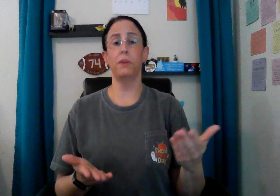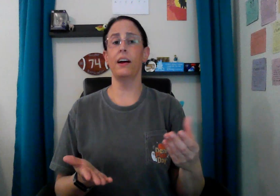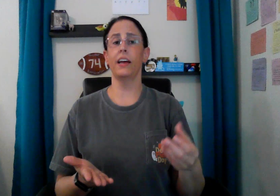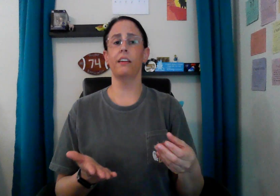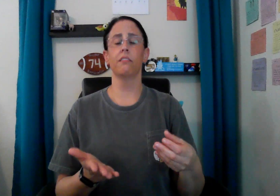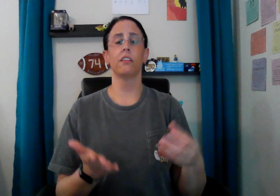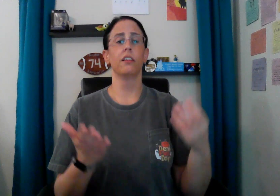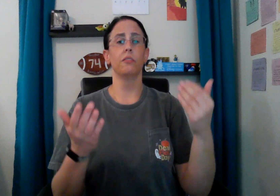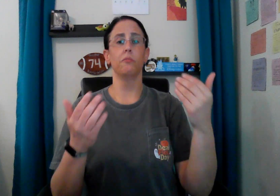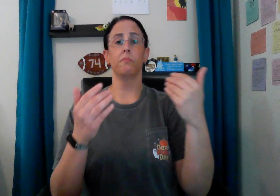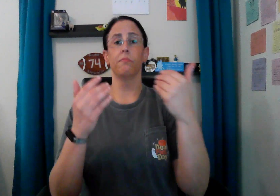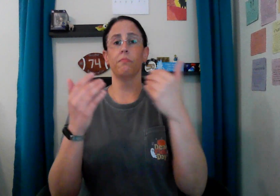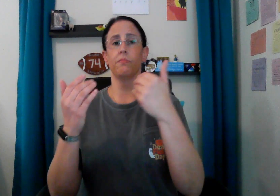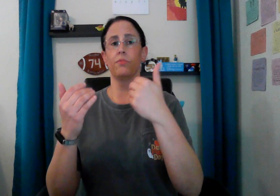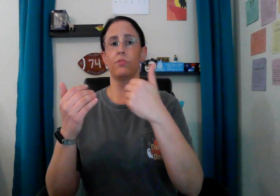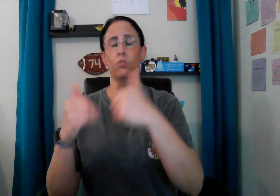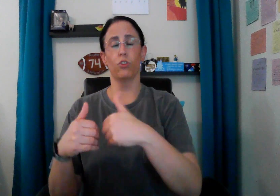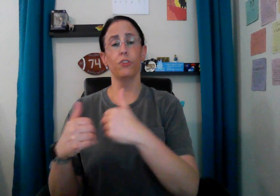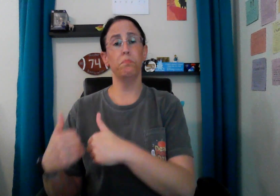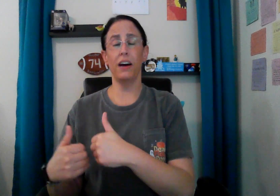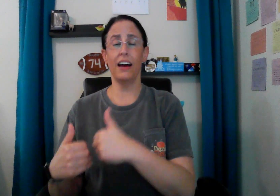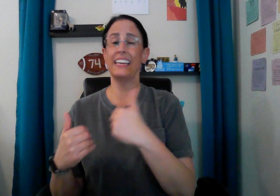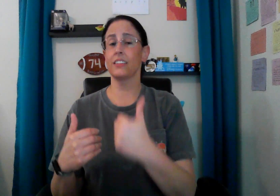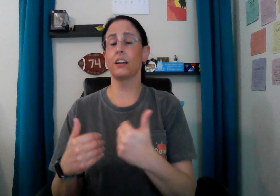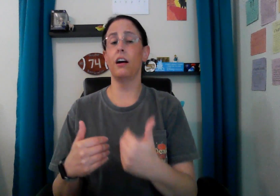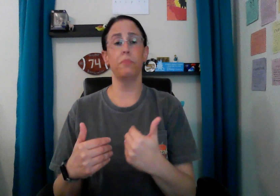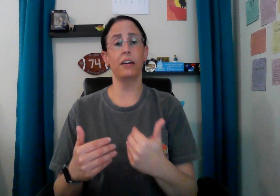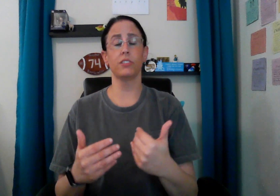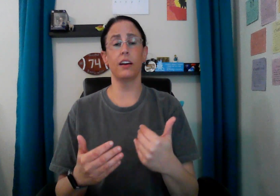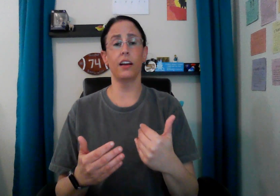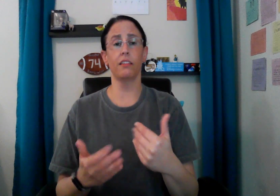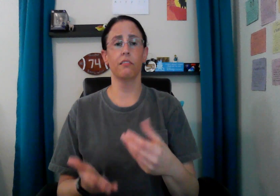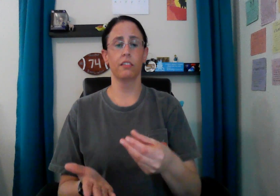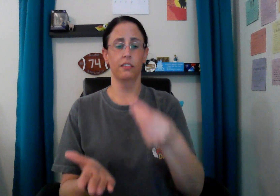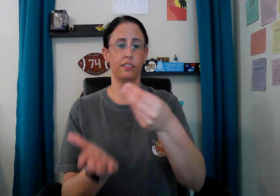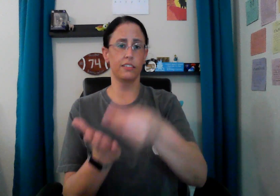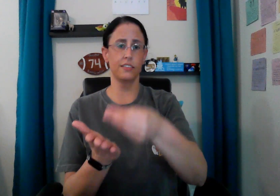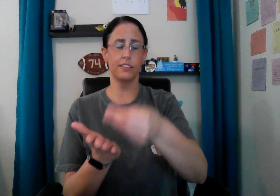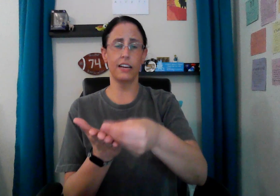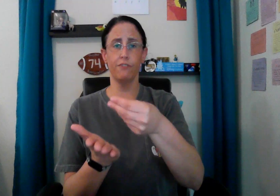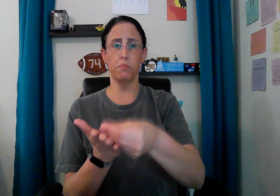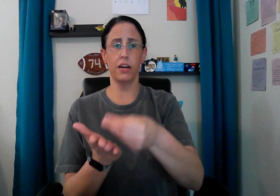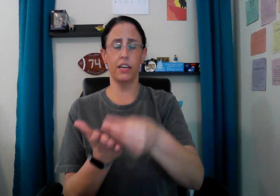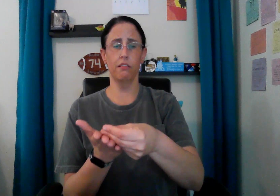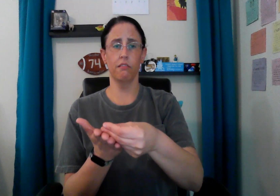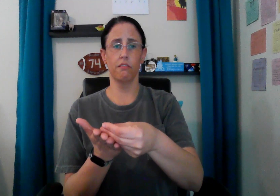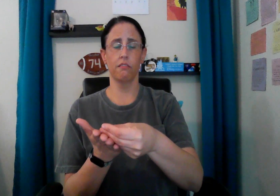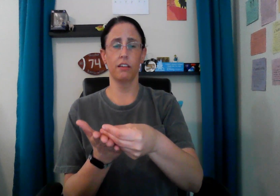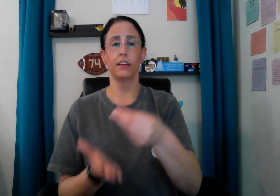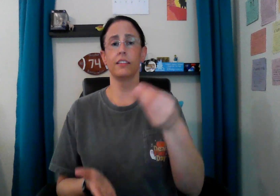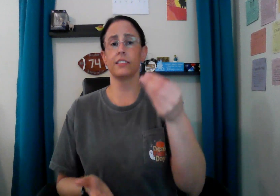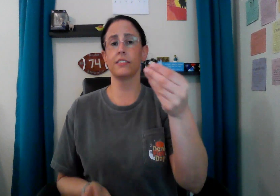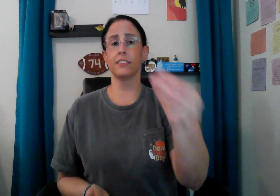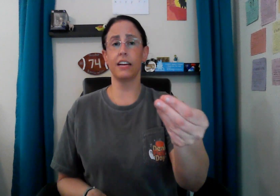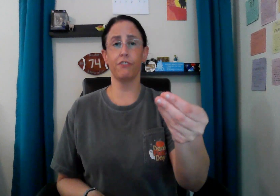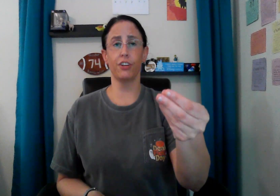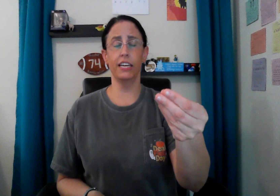Buy. The word buy is a compound sign. This is the sign for money. This is the sign for